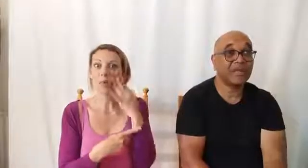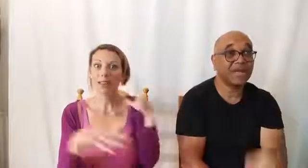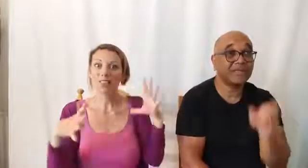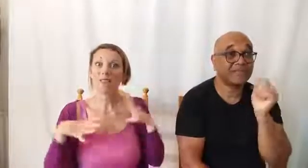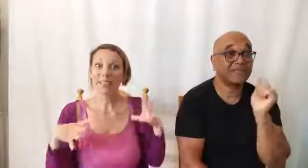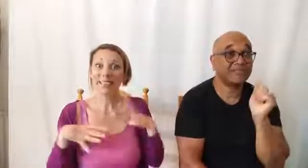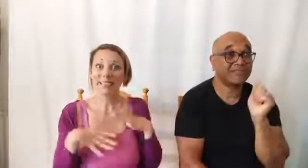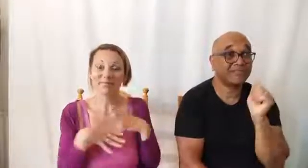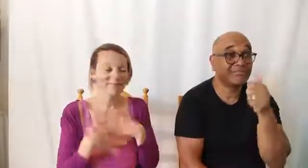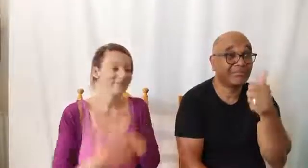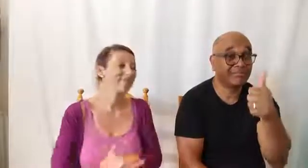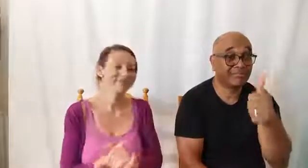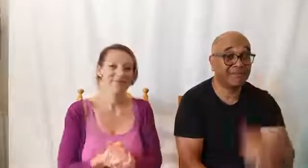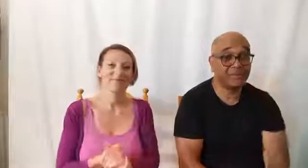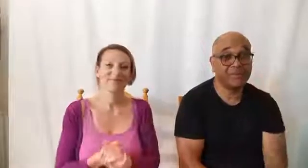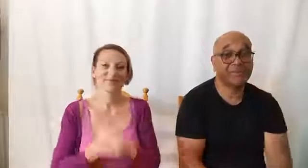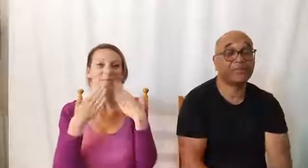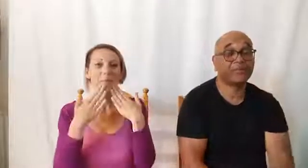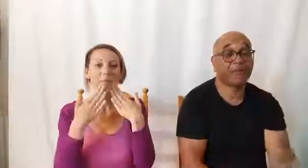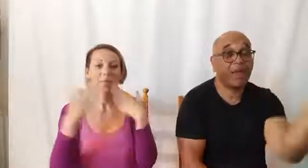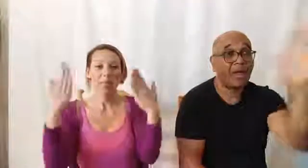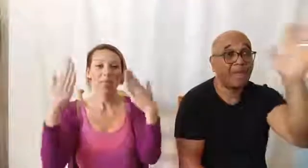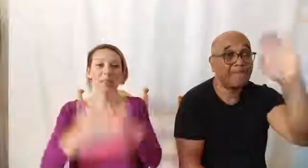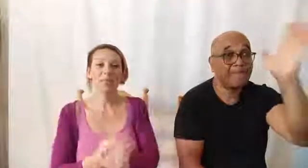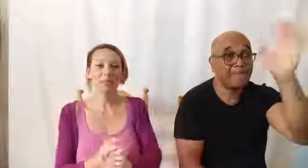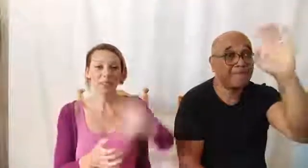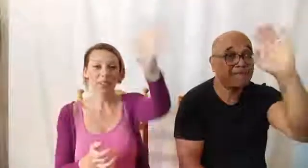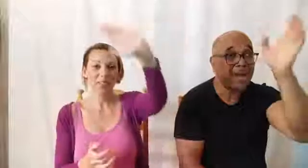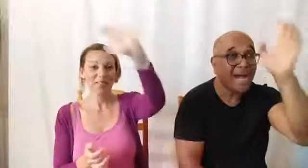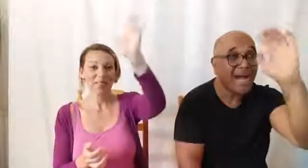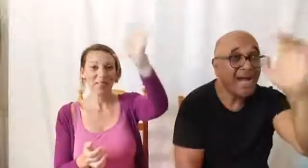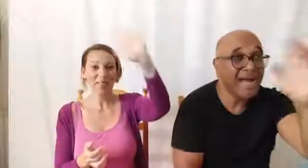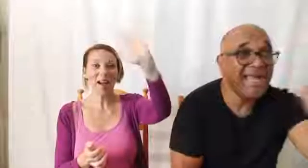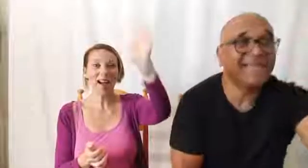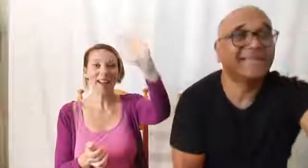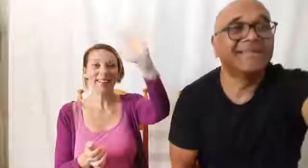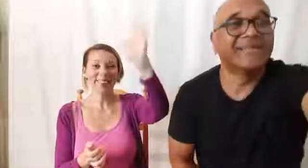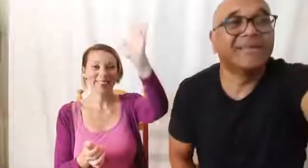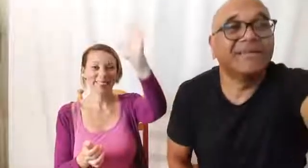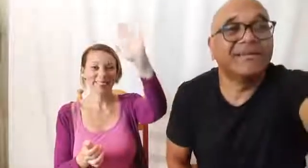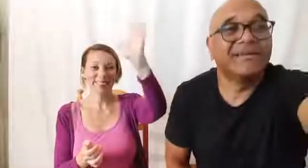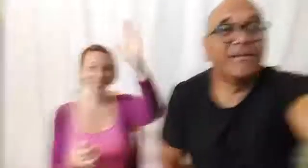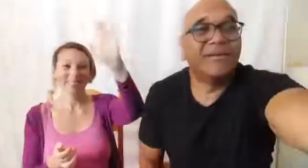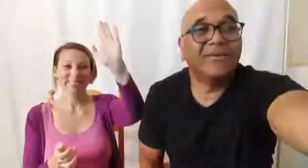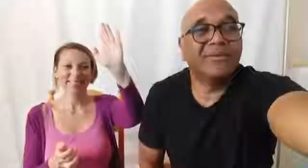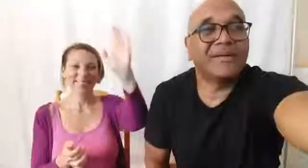it's ready. Yes, we will. Thank you very much. Bye. Bye. Oh, we can't